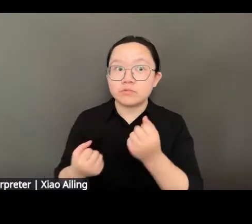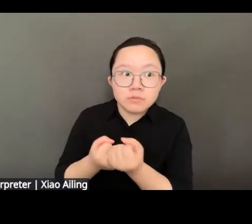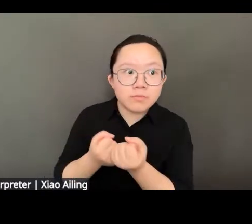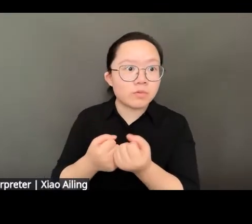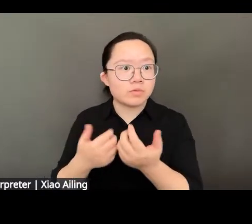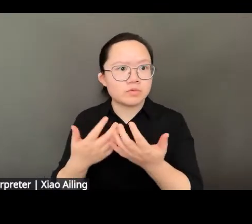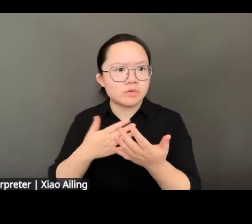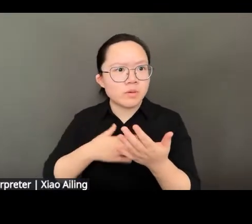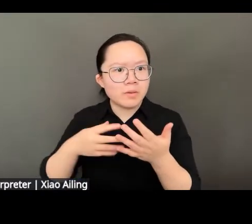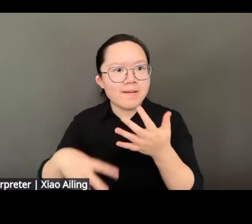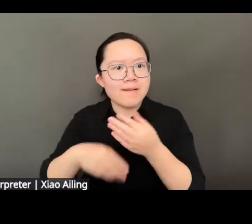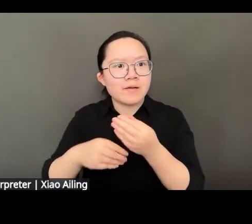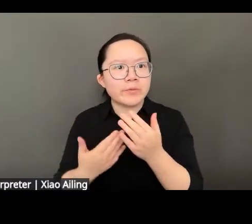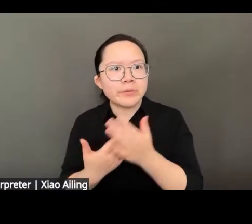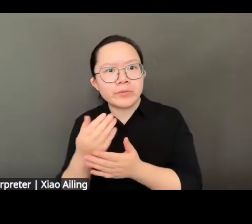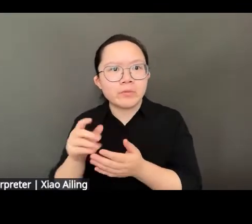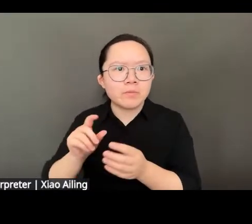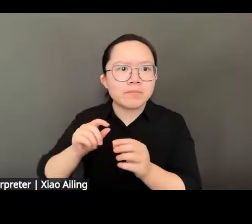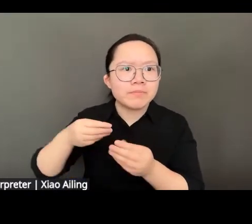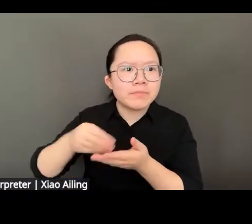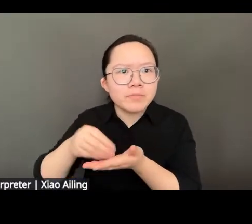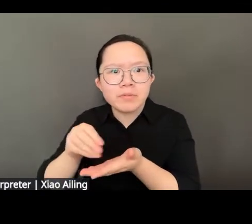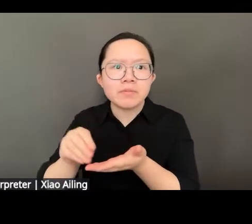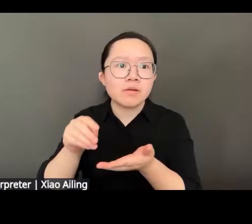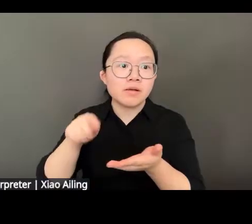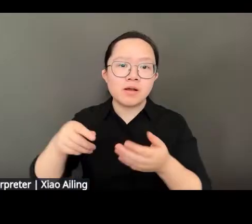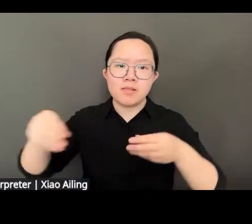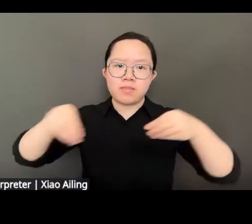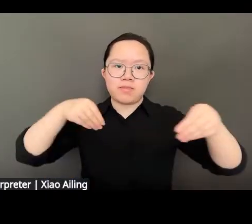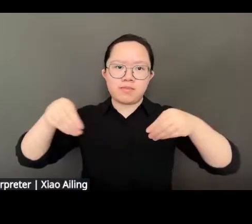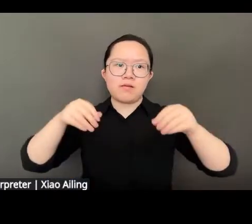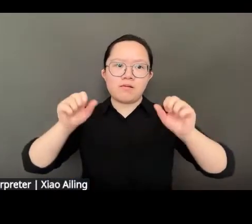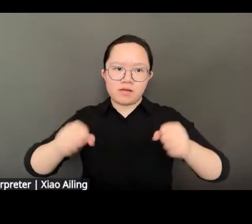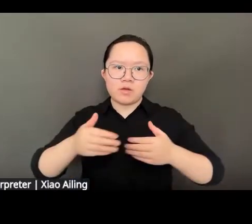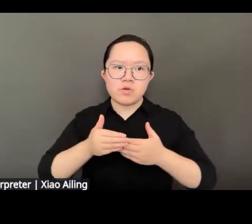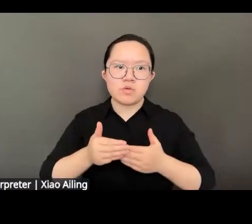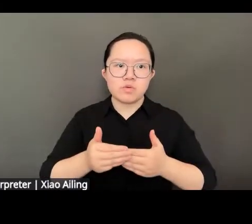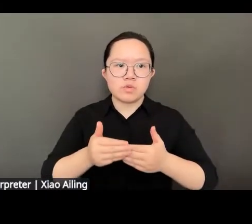would start. And I'll leave that open to others.